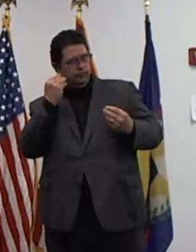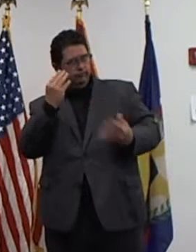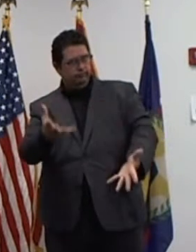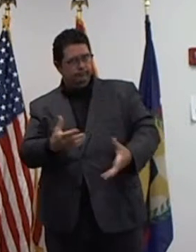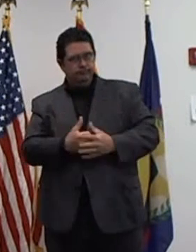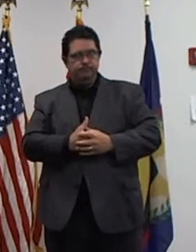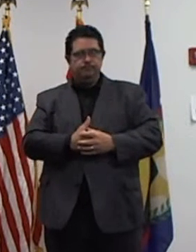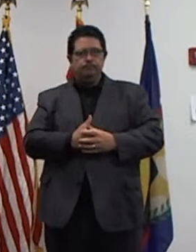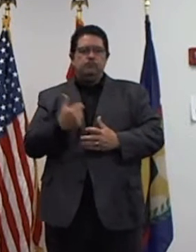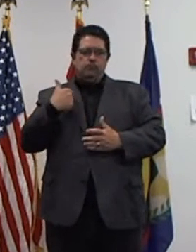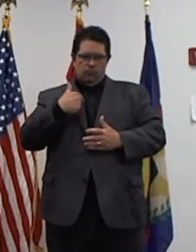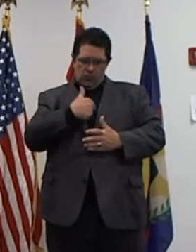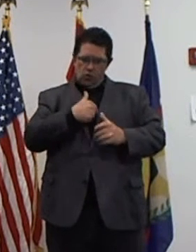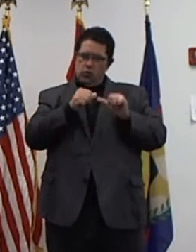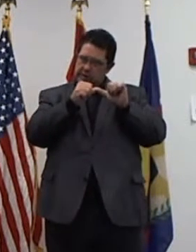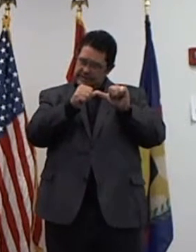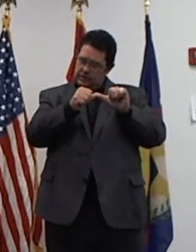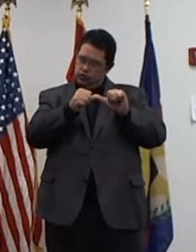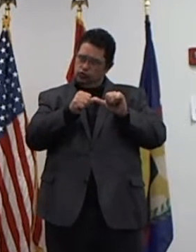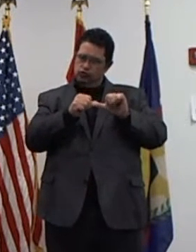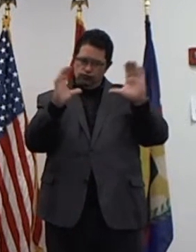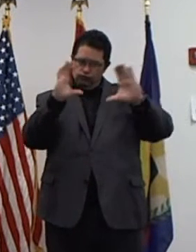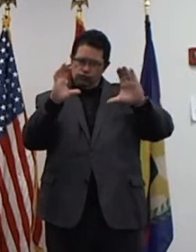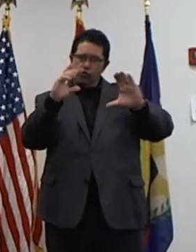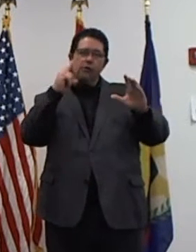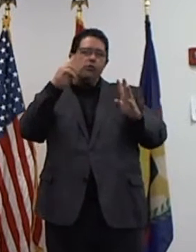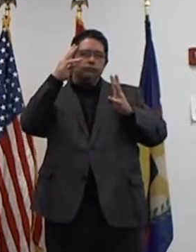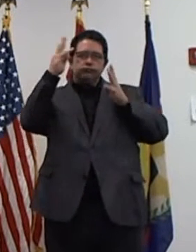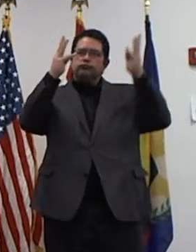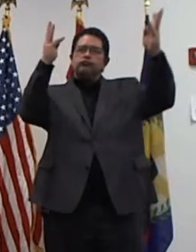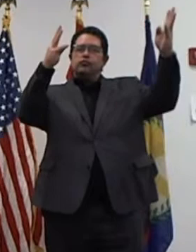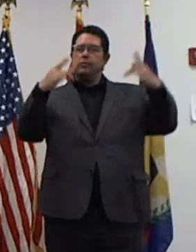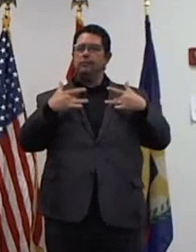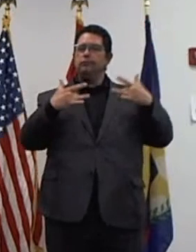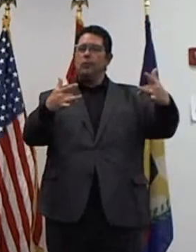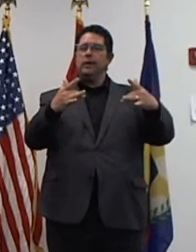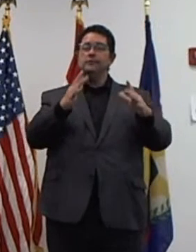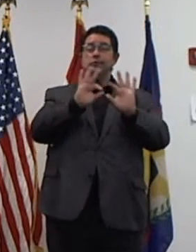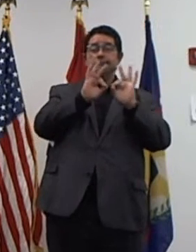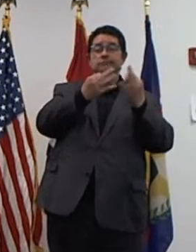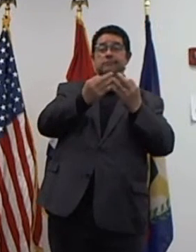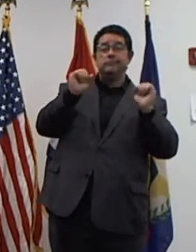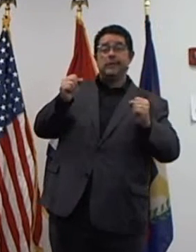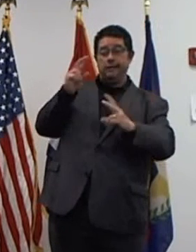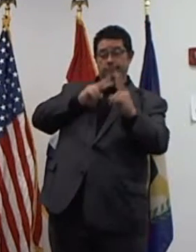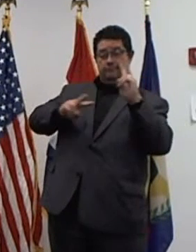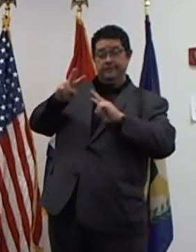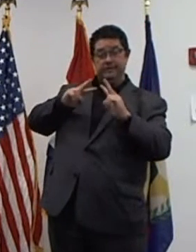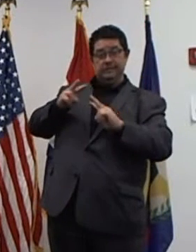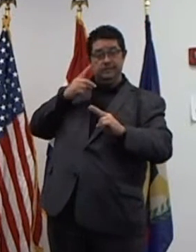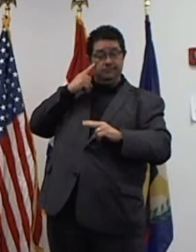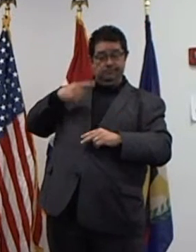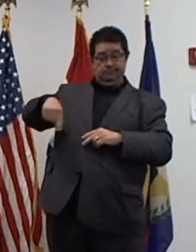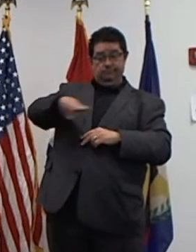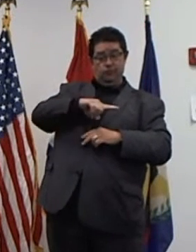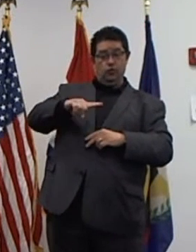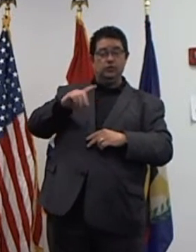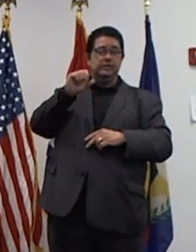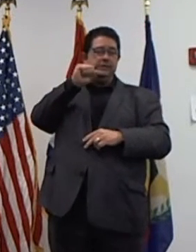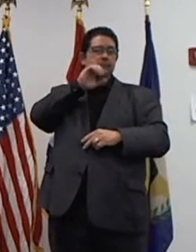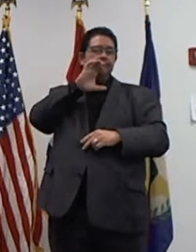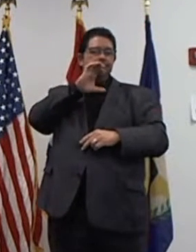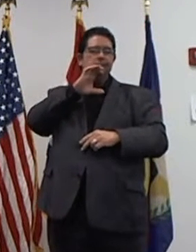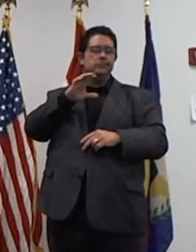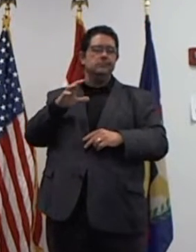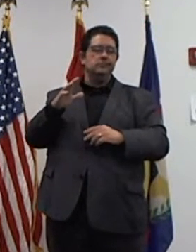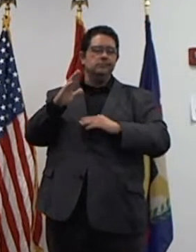continue to look for creative ways to allow family members to visit with individuals in senior living facilities